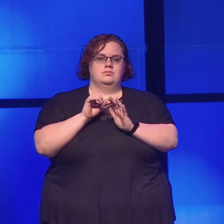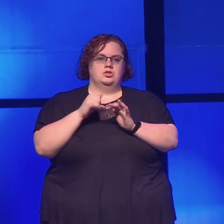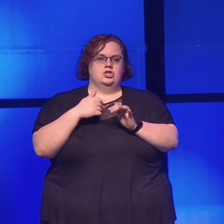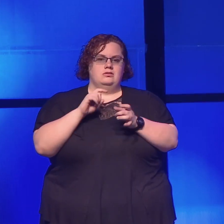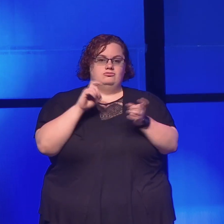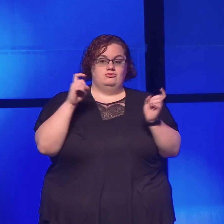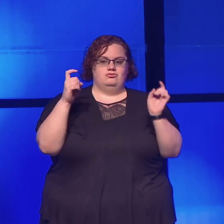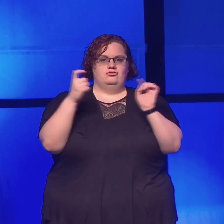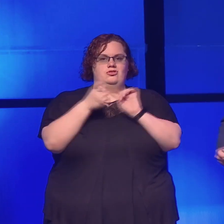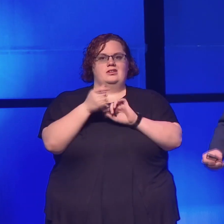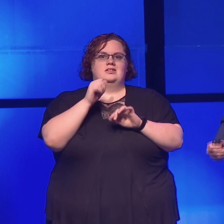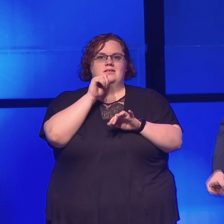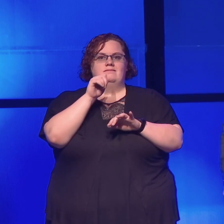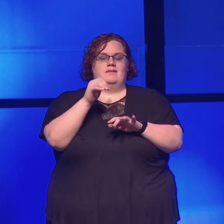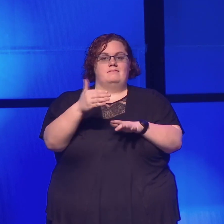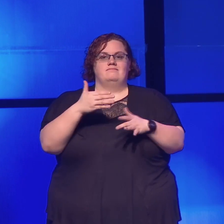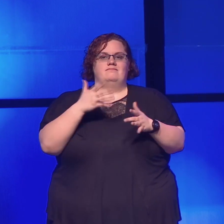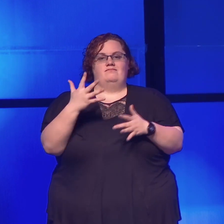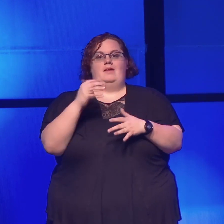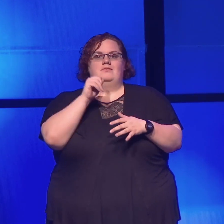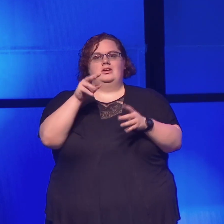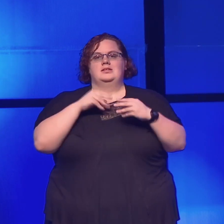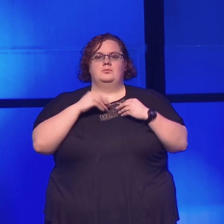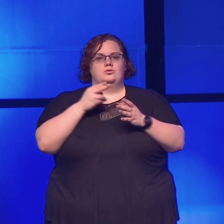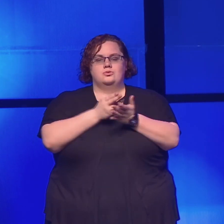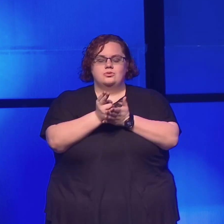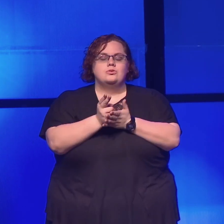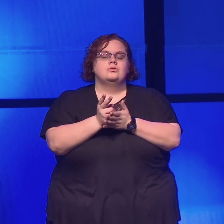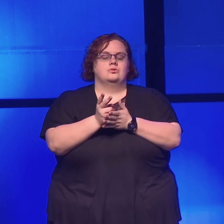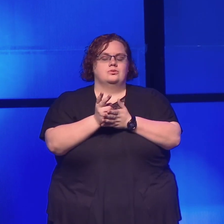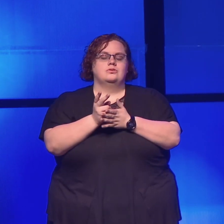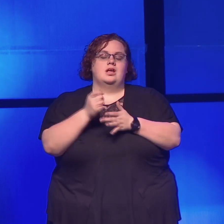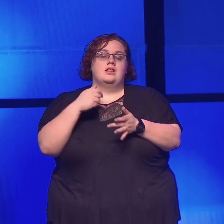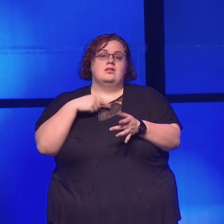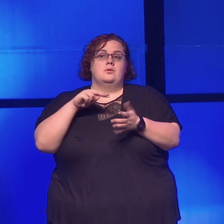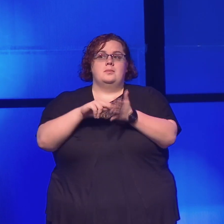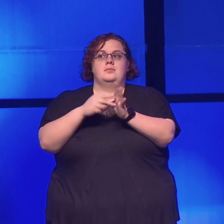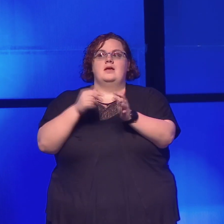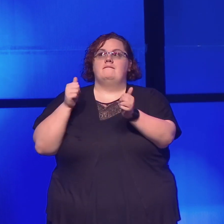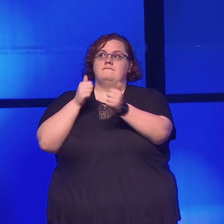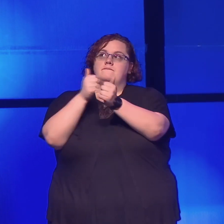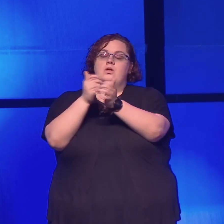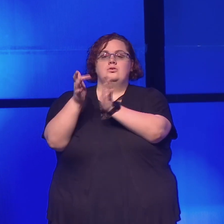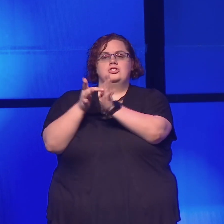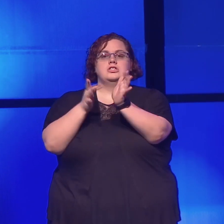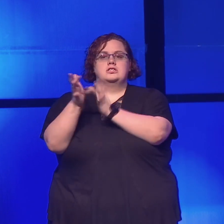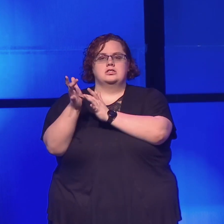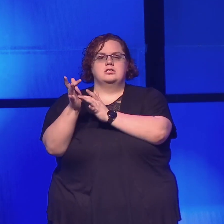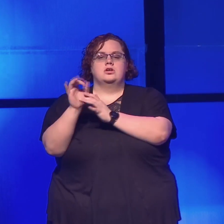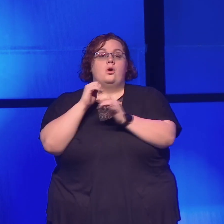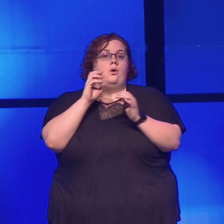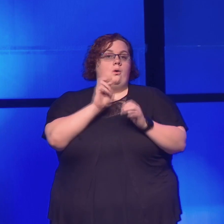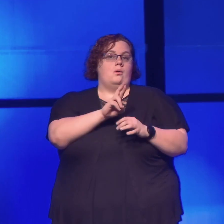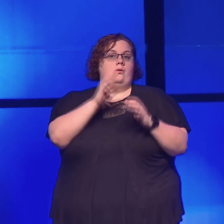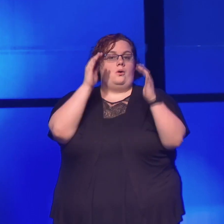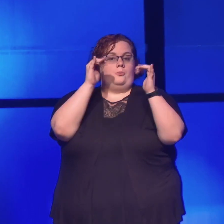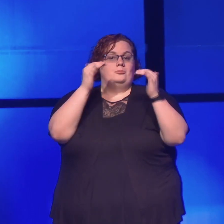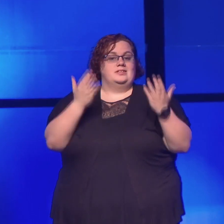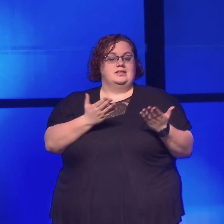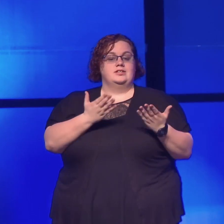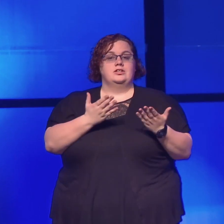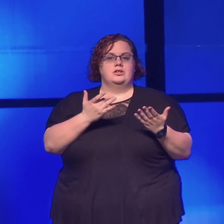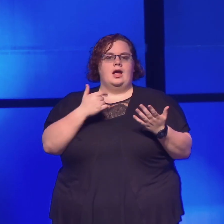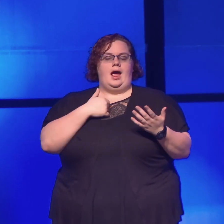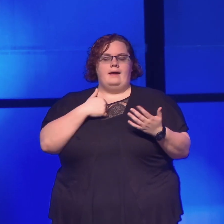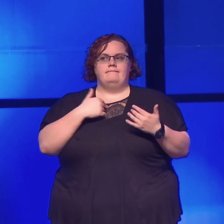rewriting these 5 unacceptables, which is the heartbeat of our church, which is what we mean when we say follow Jesus. It's what we mean when we say hope is here. And I have